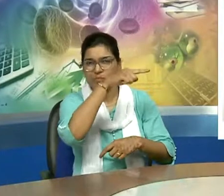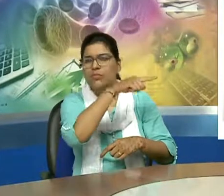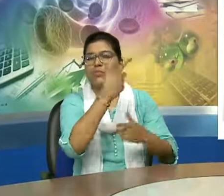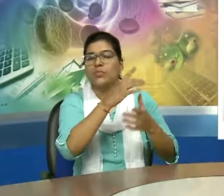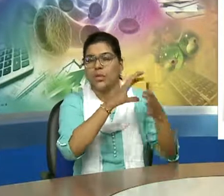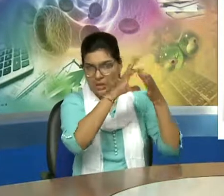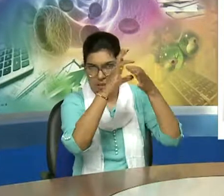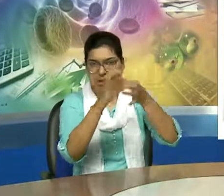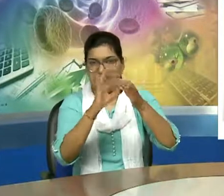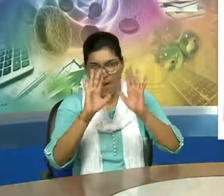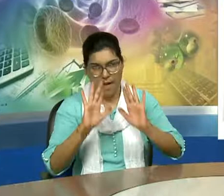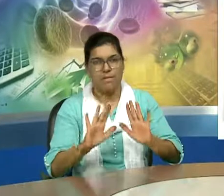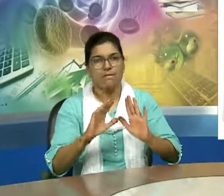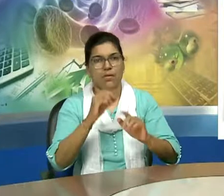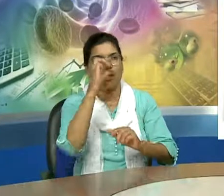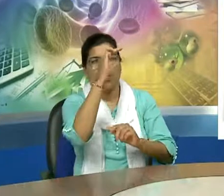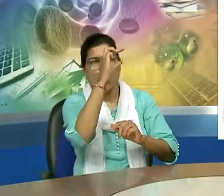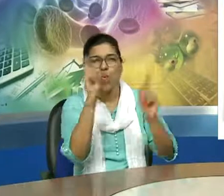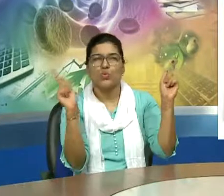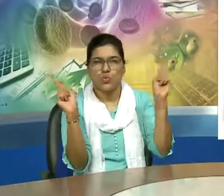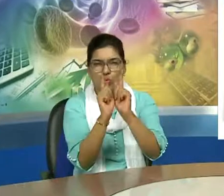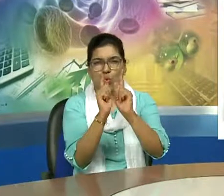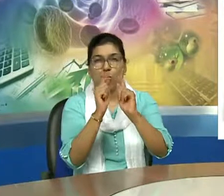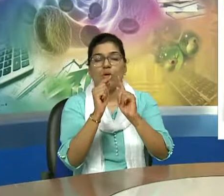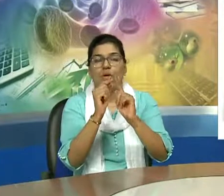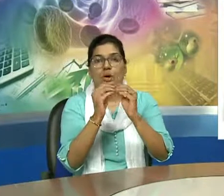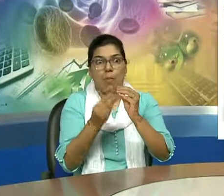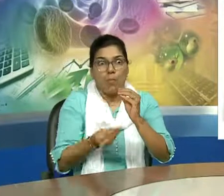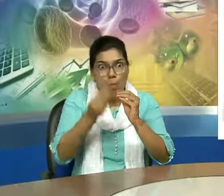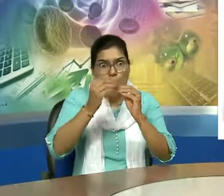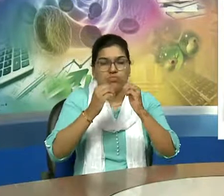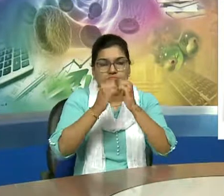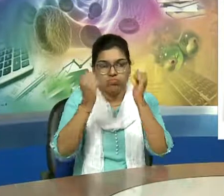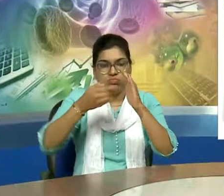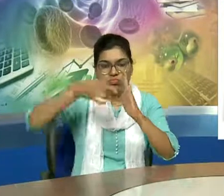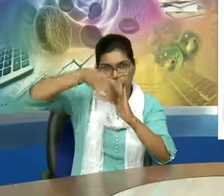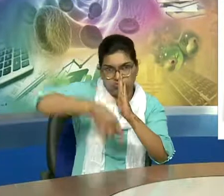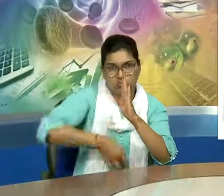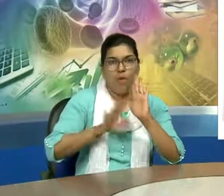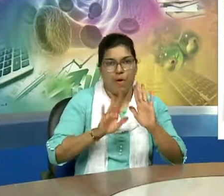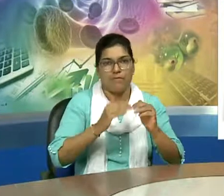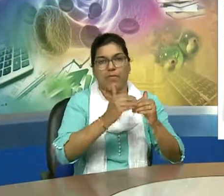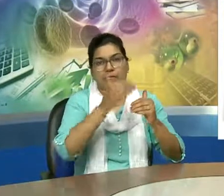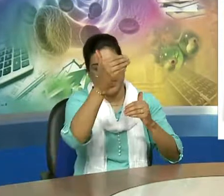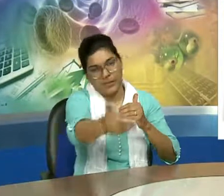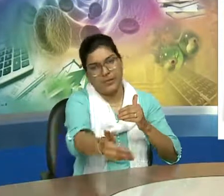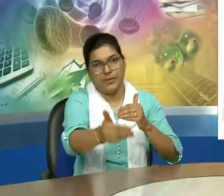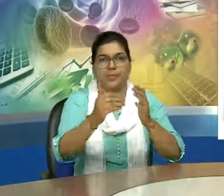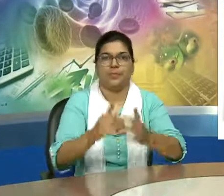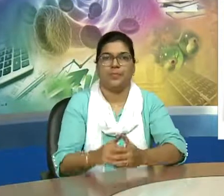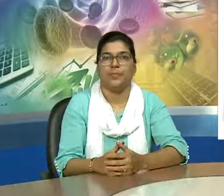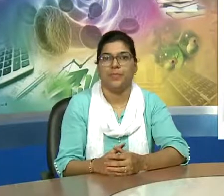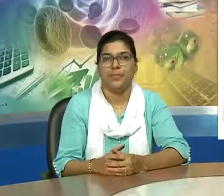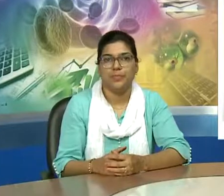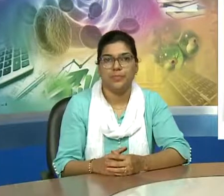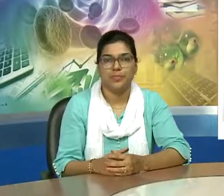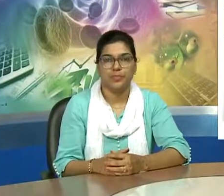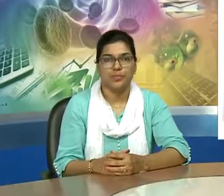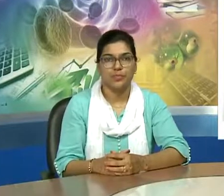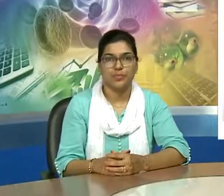You all have seen this image. Now we will discuss and understand this